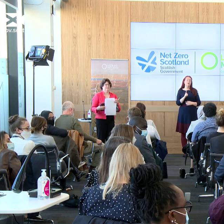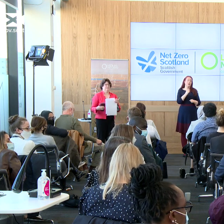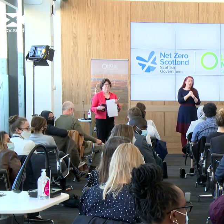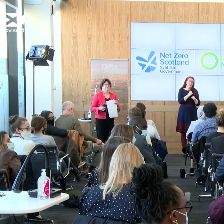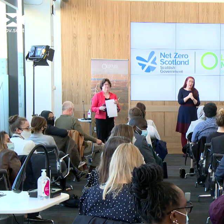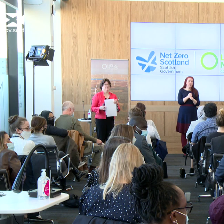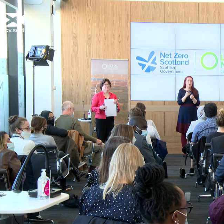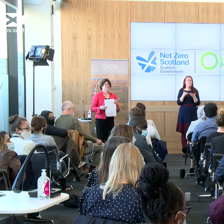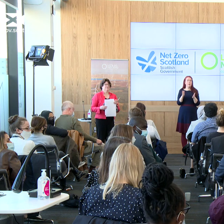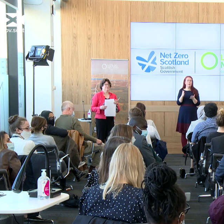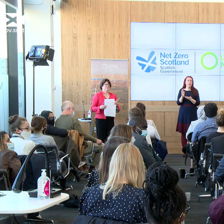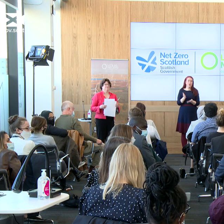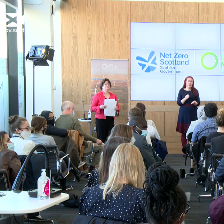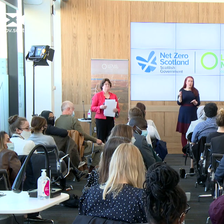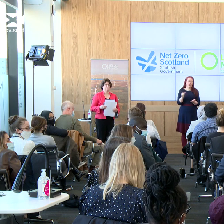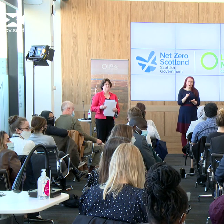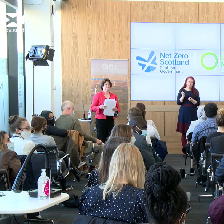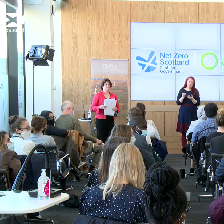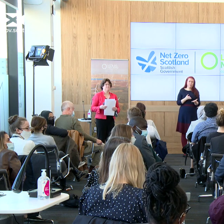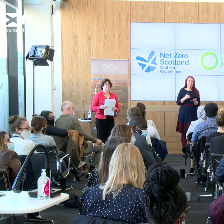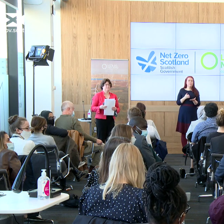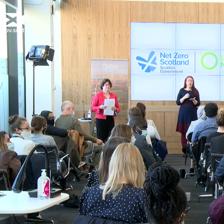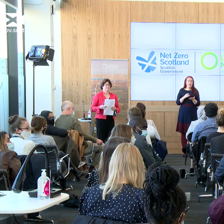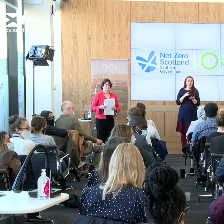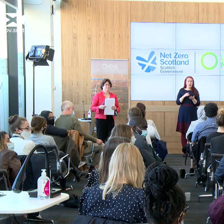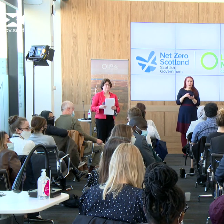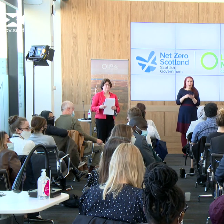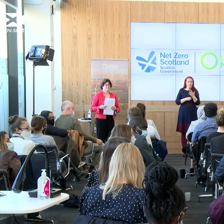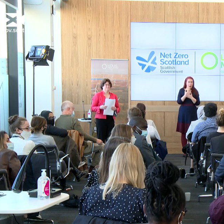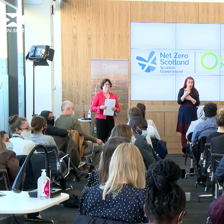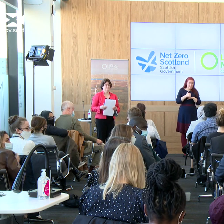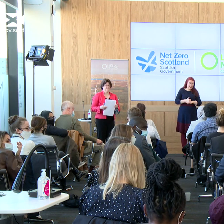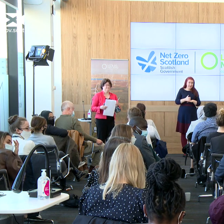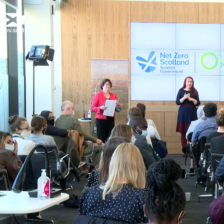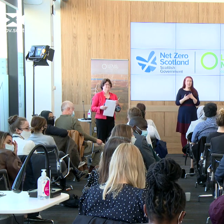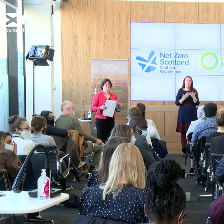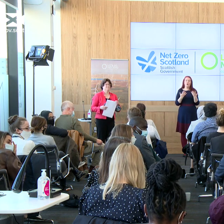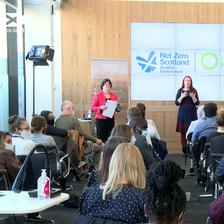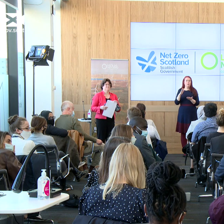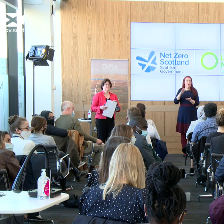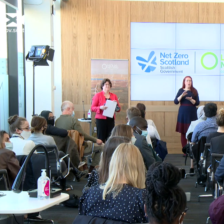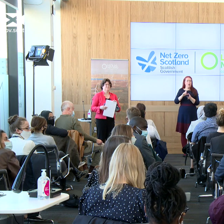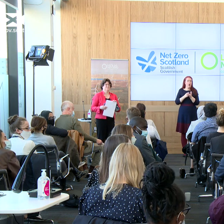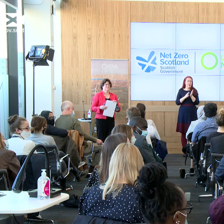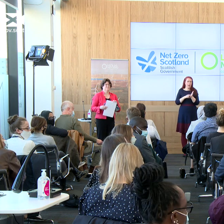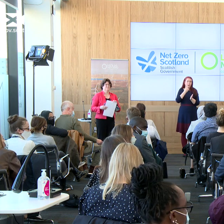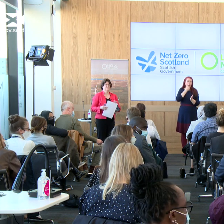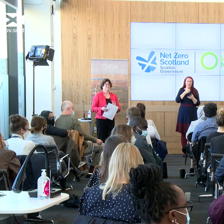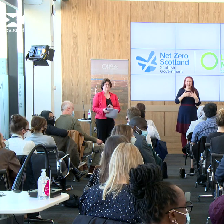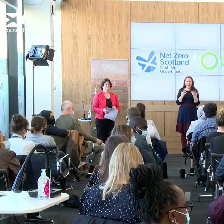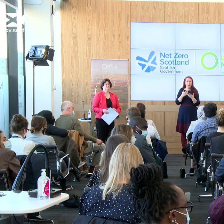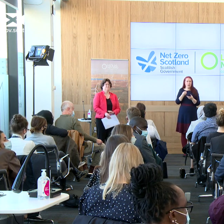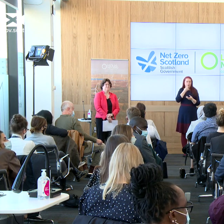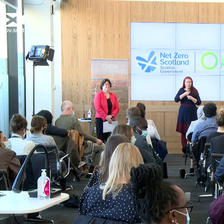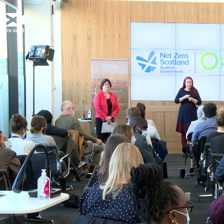to procure plant-based and low-carbon foods for all public sector catering and canteens.